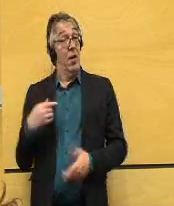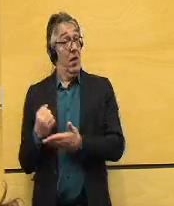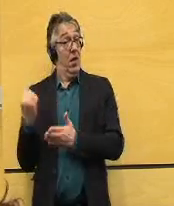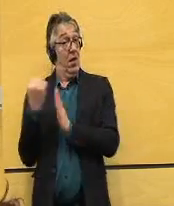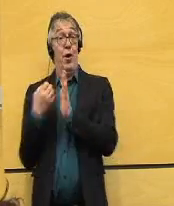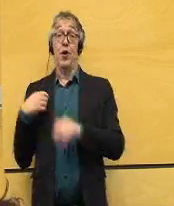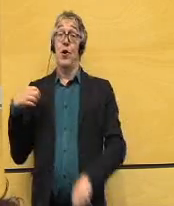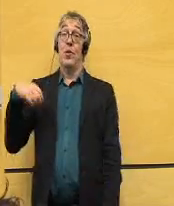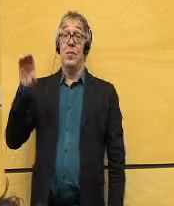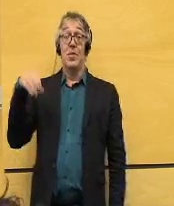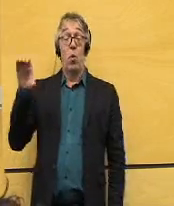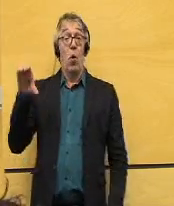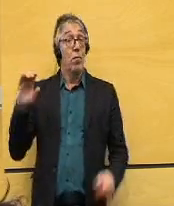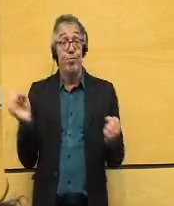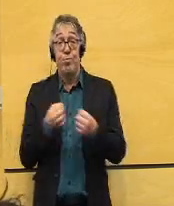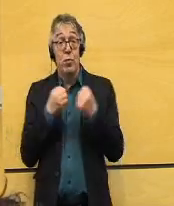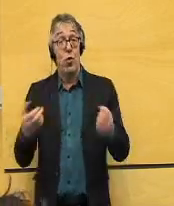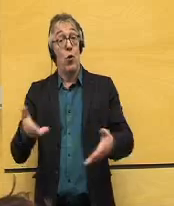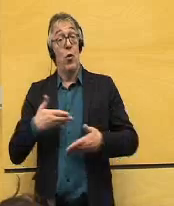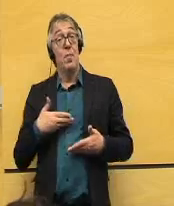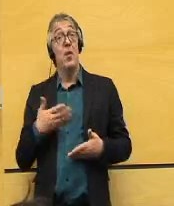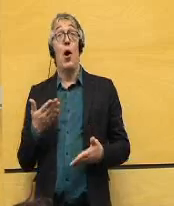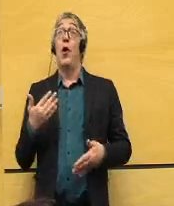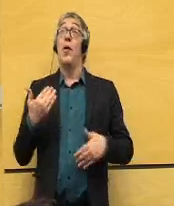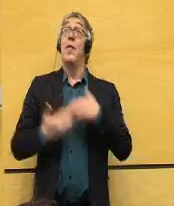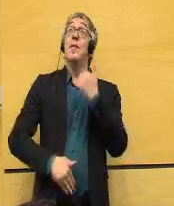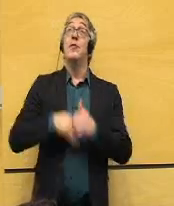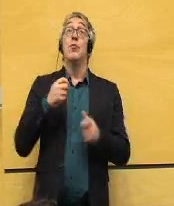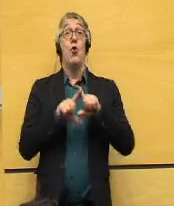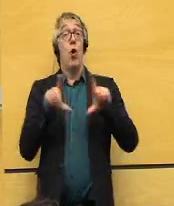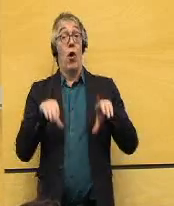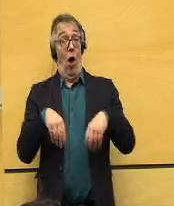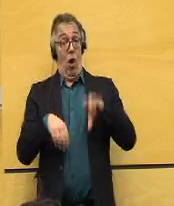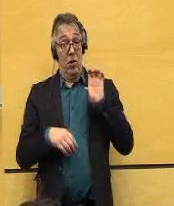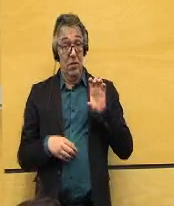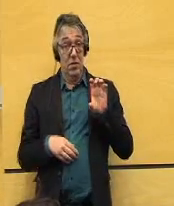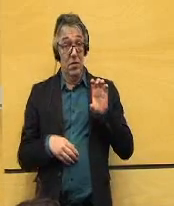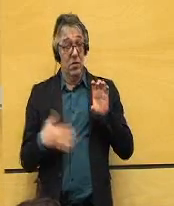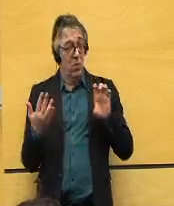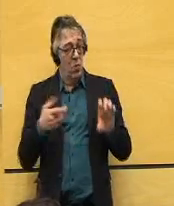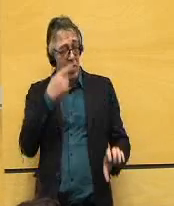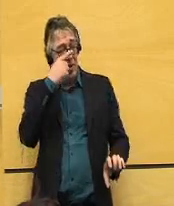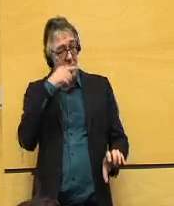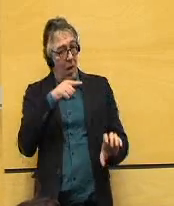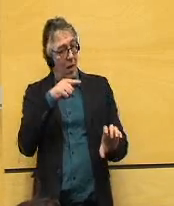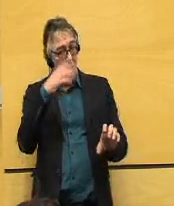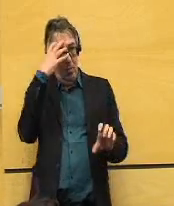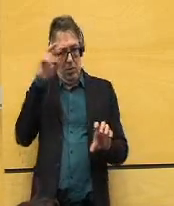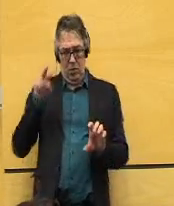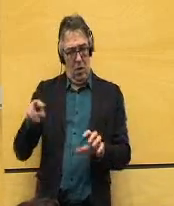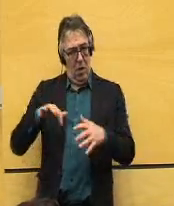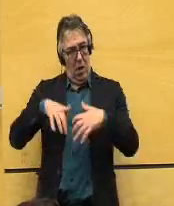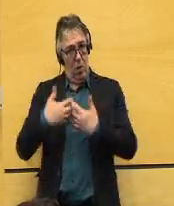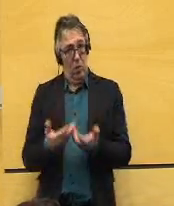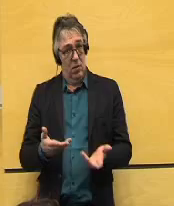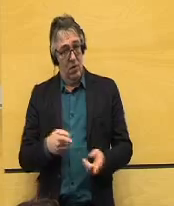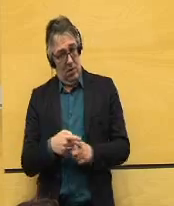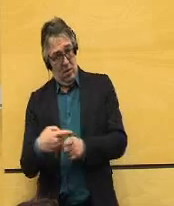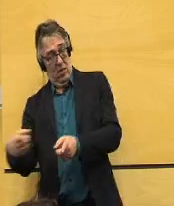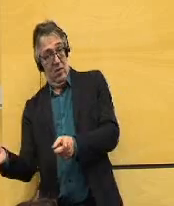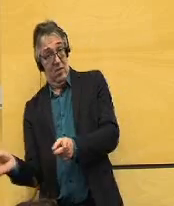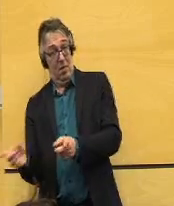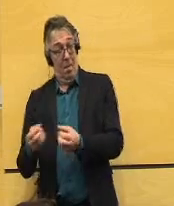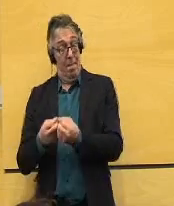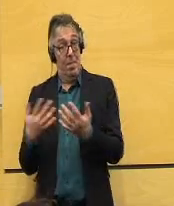to protect the rights of undocumented citizens with disabilities and discrimination against